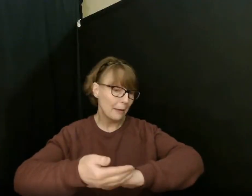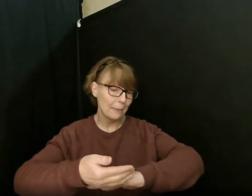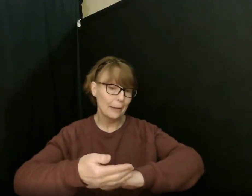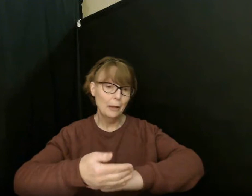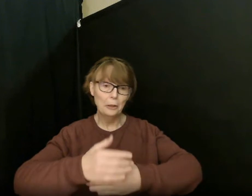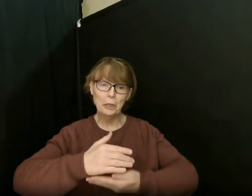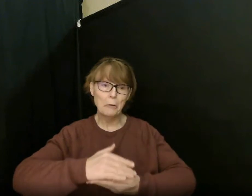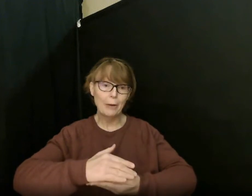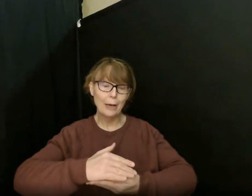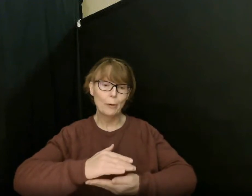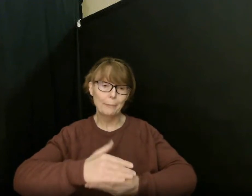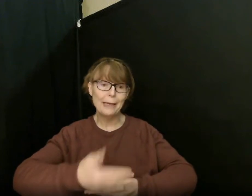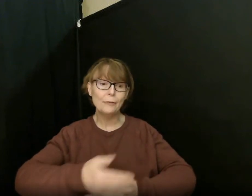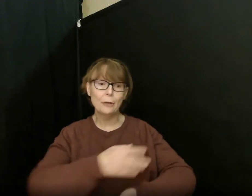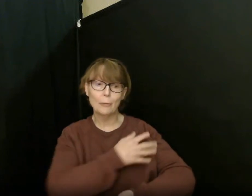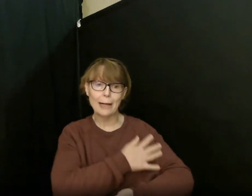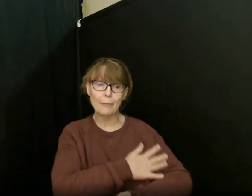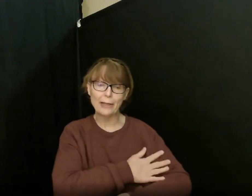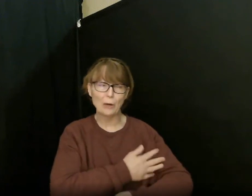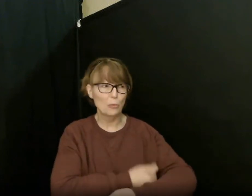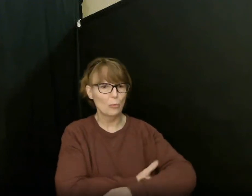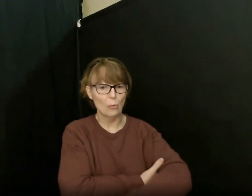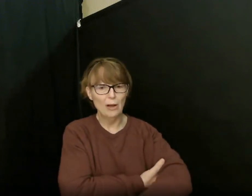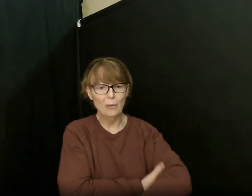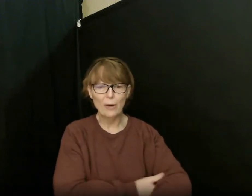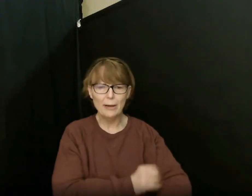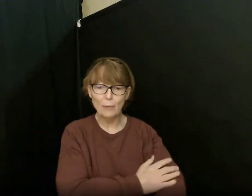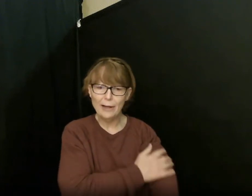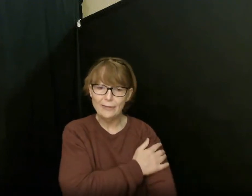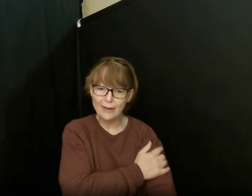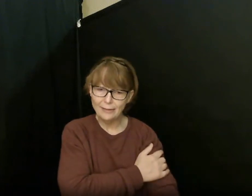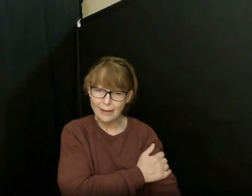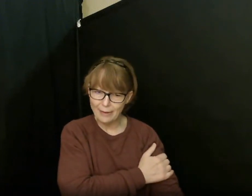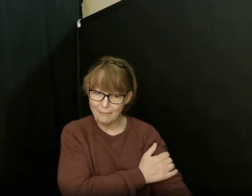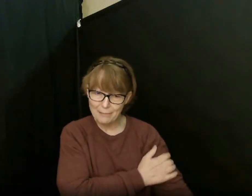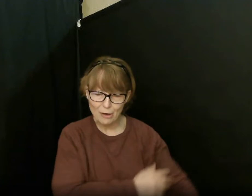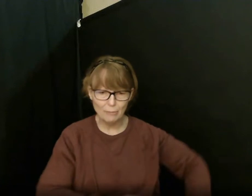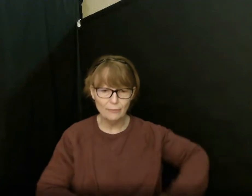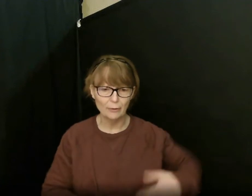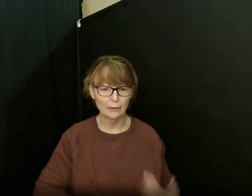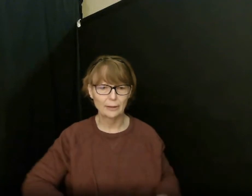but sure. It will be easier when I'm thinking, "Ooh, what did I sign today that made my arm feel